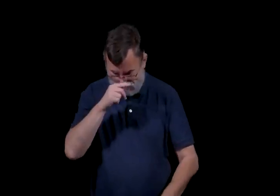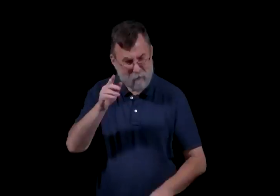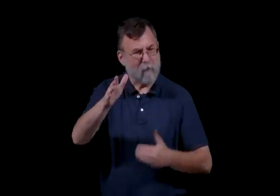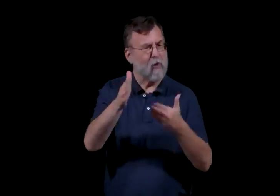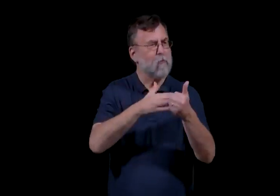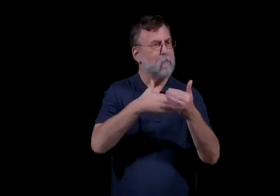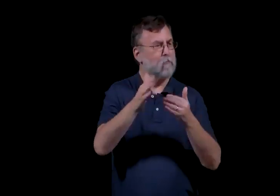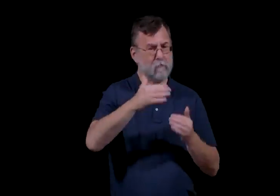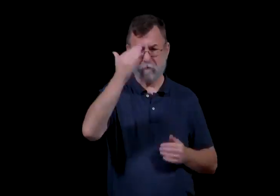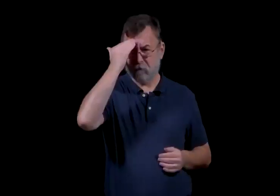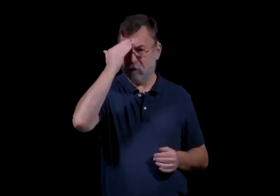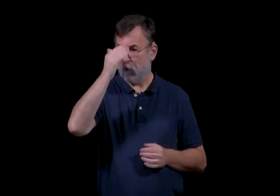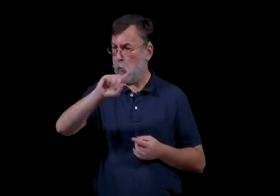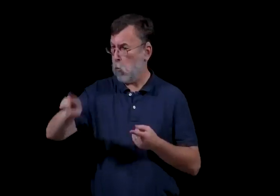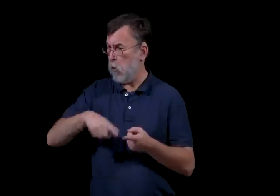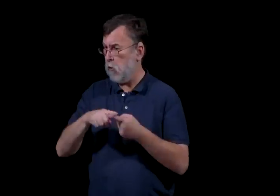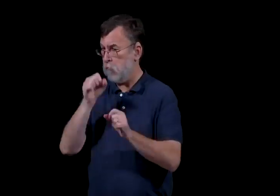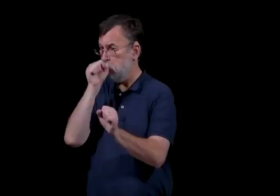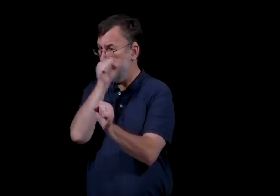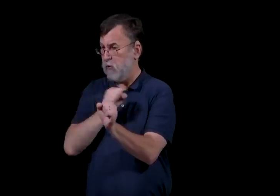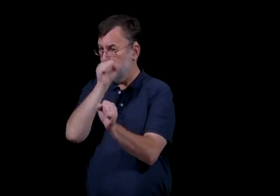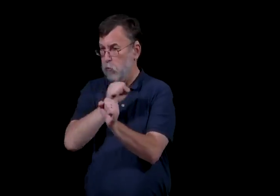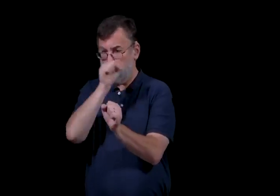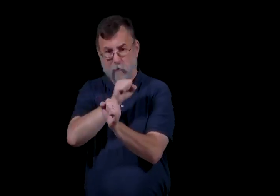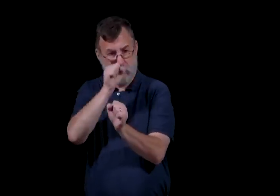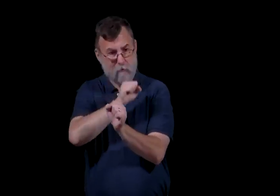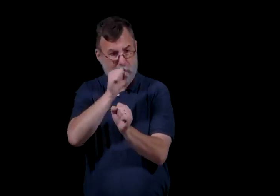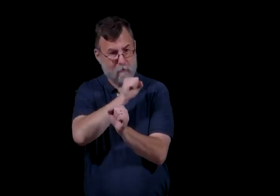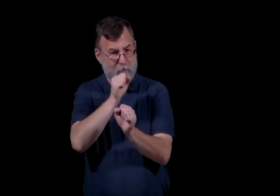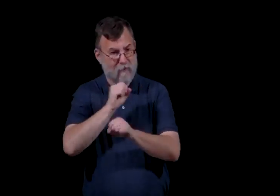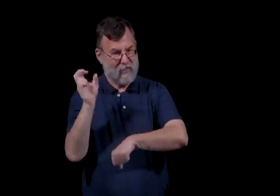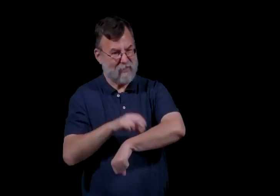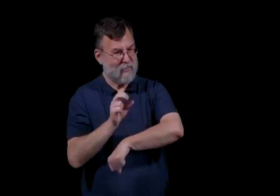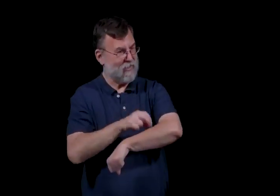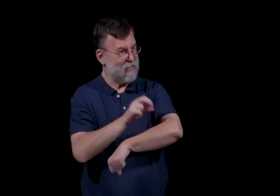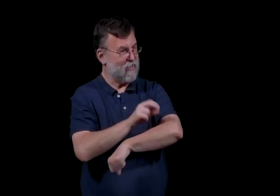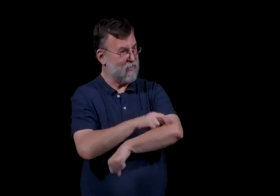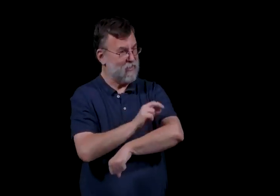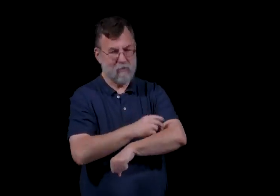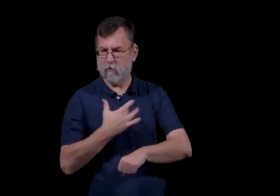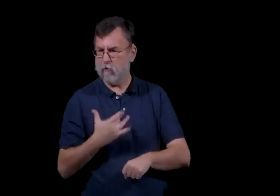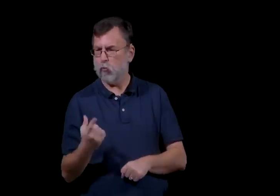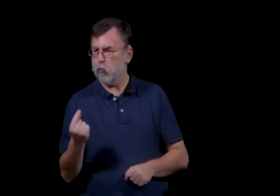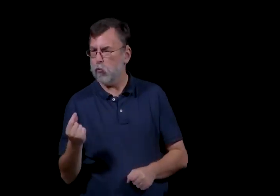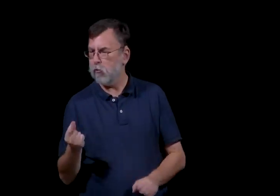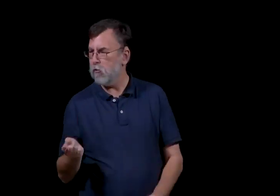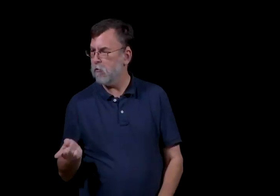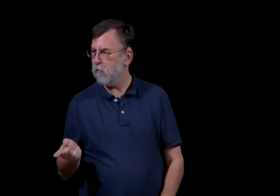Some of you have done all three. But my point is that when you get attacked by mosquitoes, when you're doing these, what